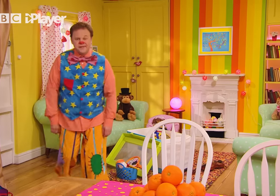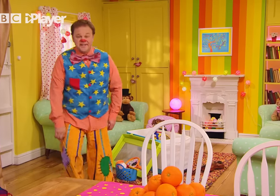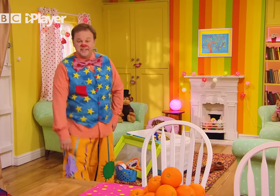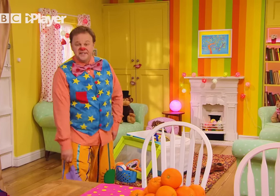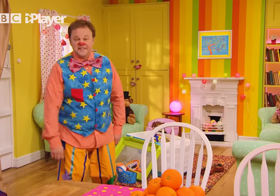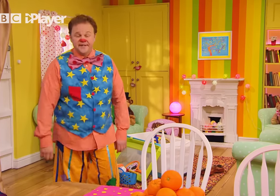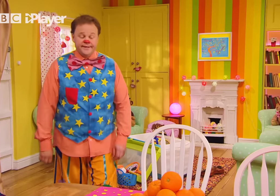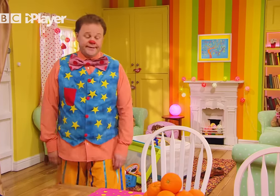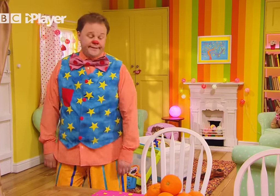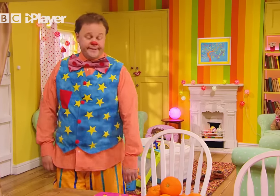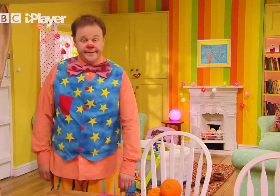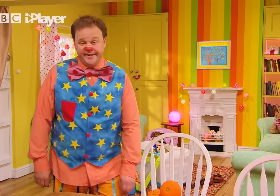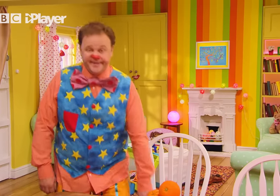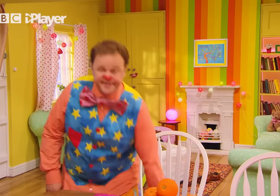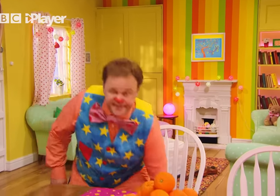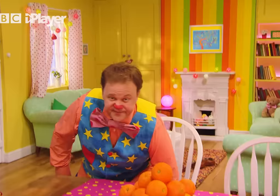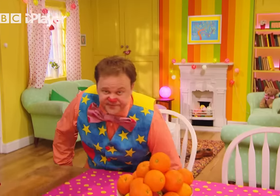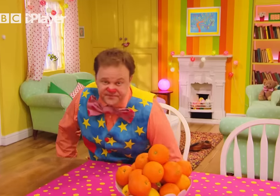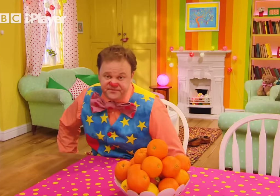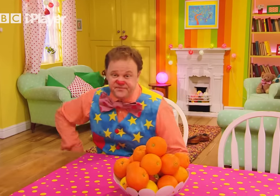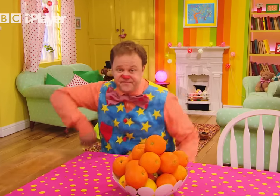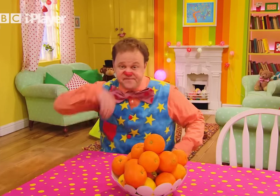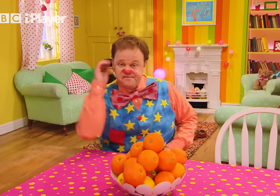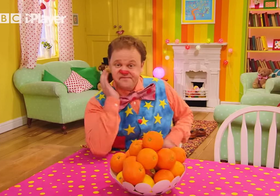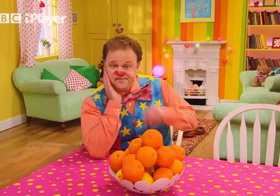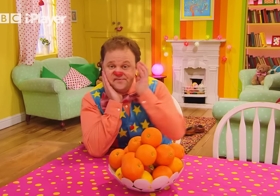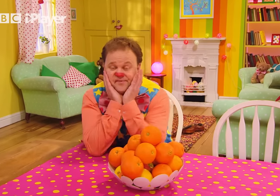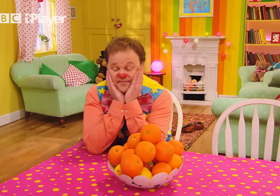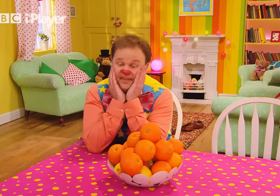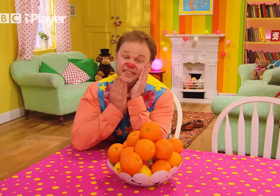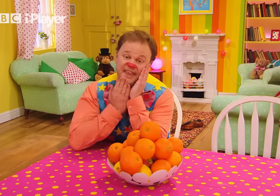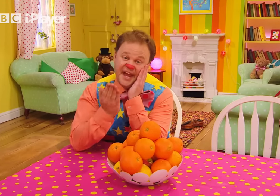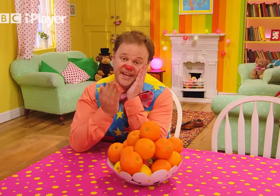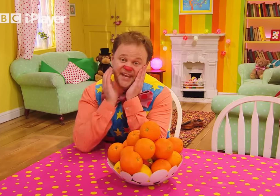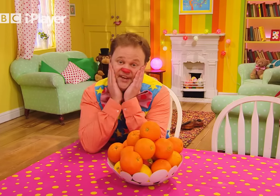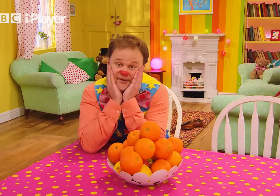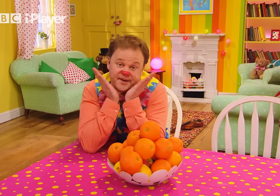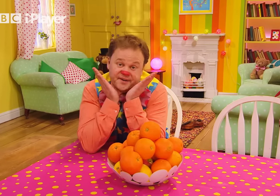Don't be sad, Mr. Tumble. We will find you a hobby soon. Thank you.